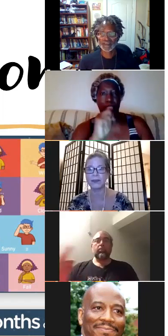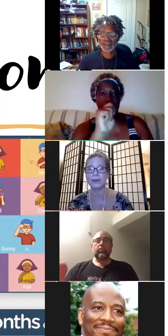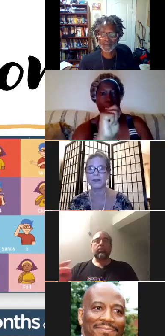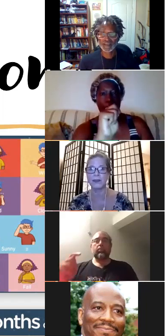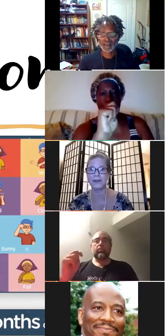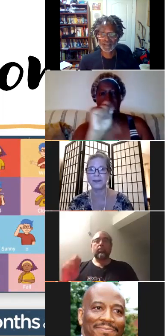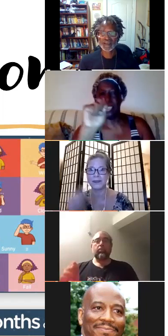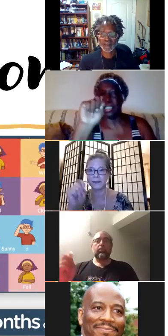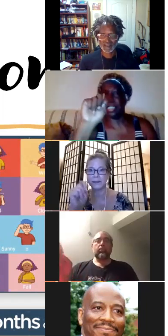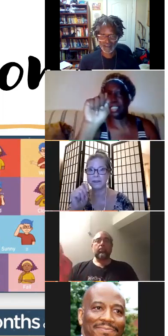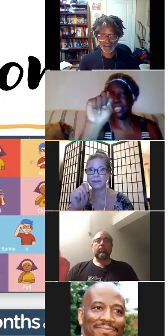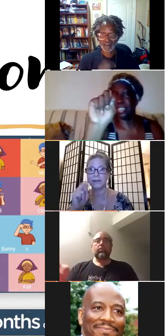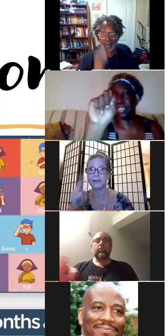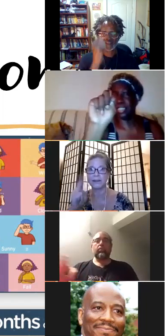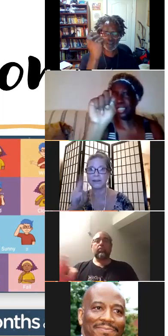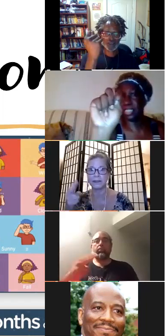T